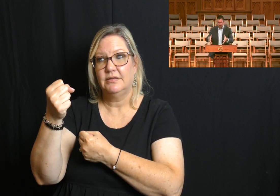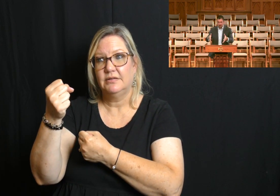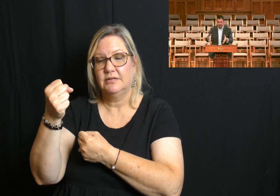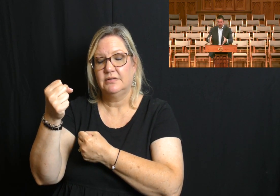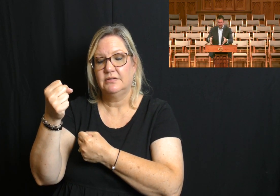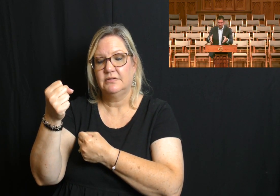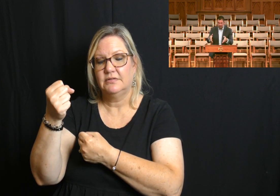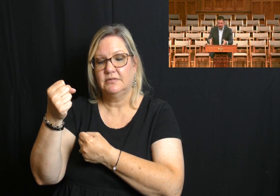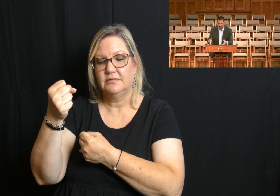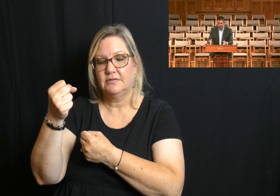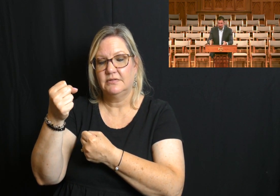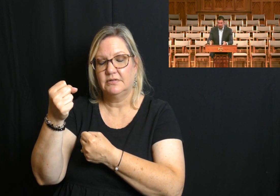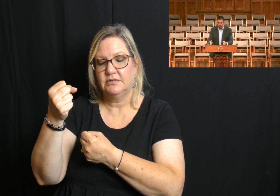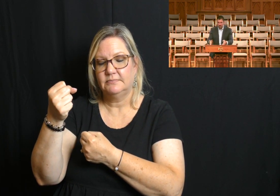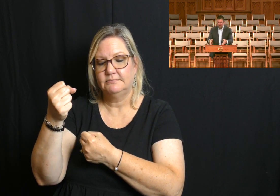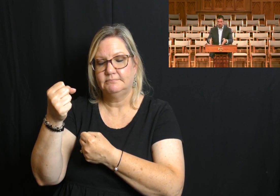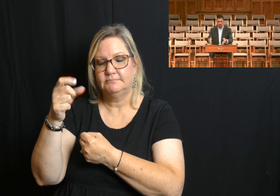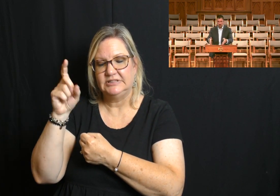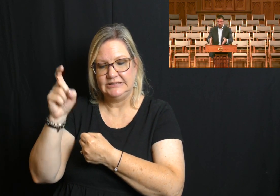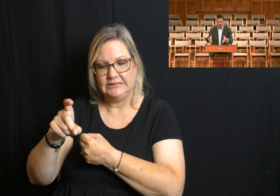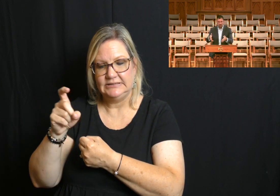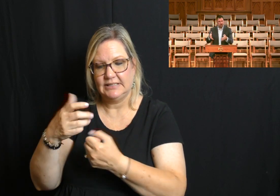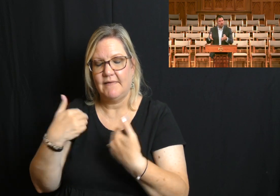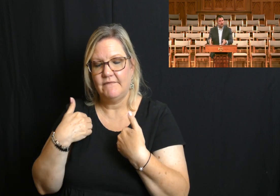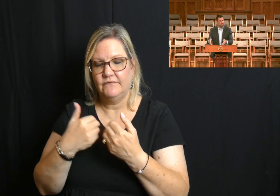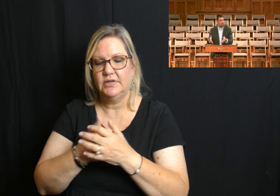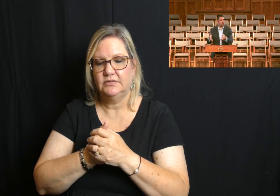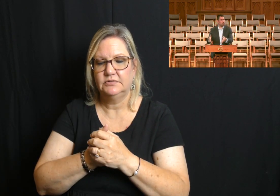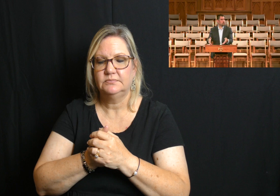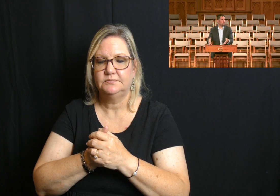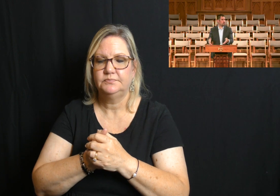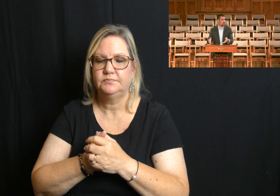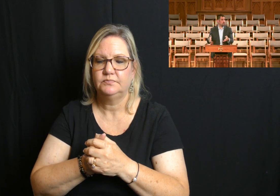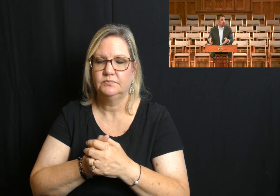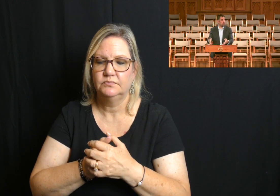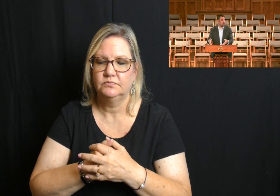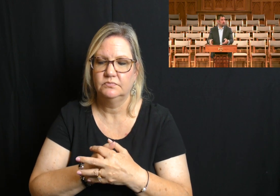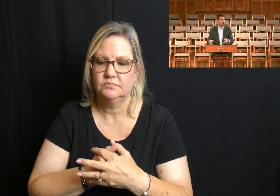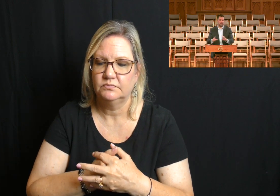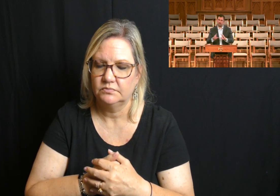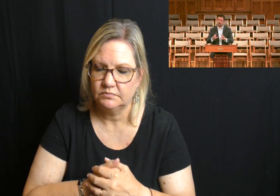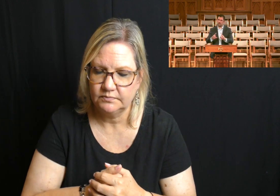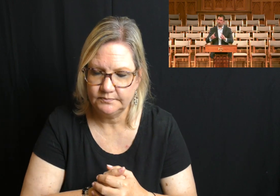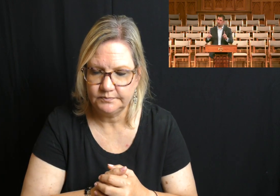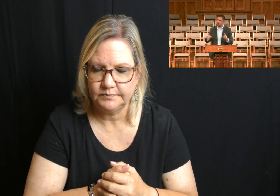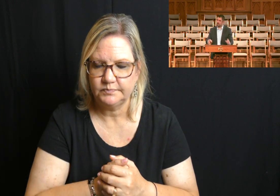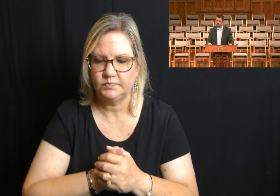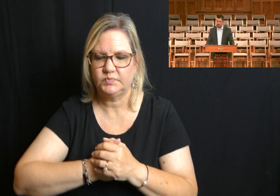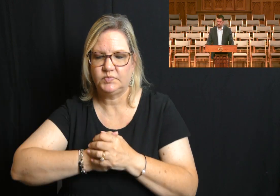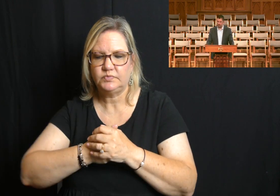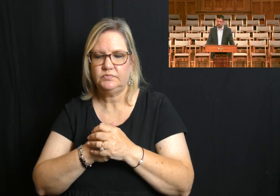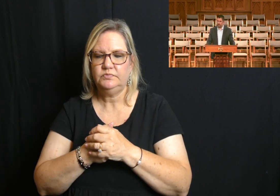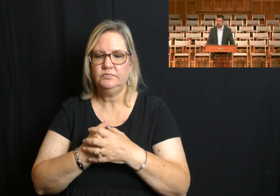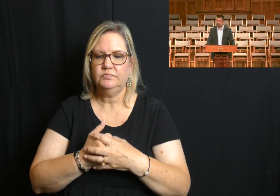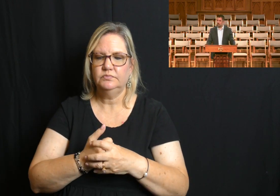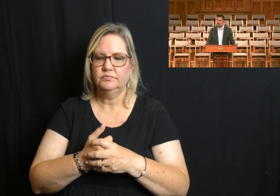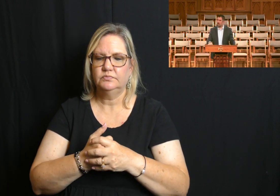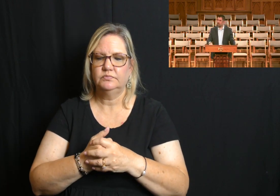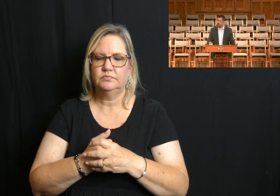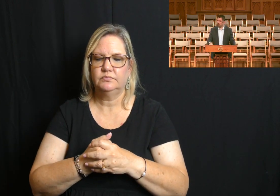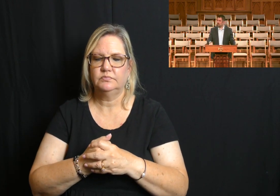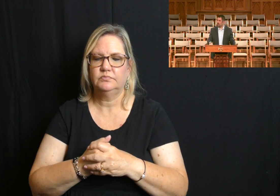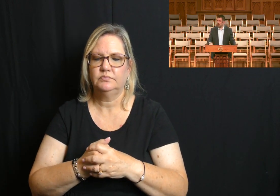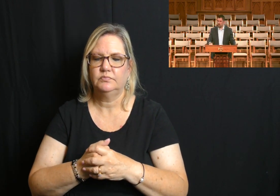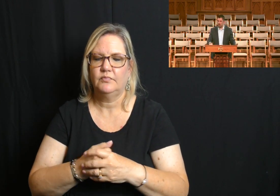us that in the face of our fears, we have an amazing resource that so many of us take no advantage of it,